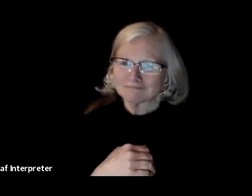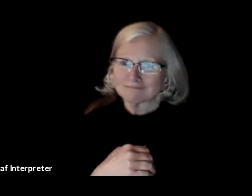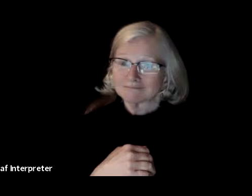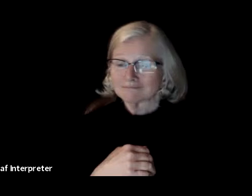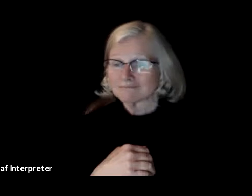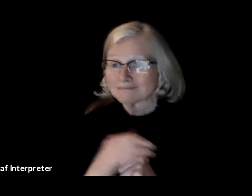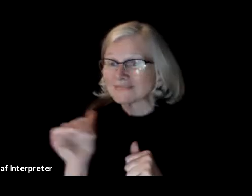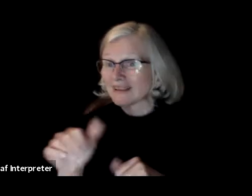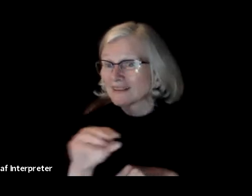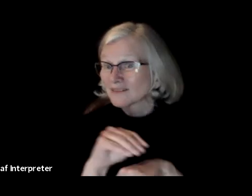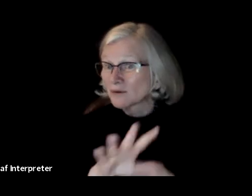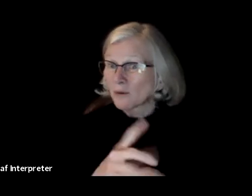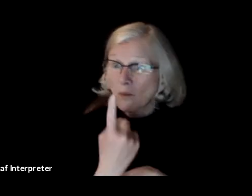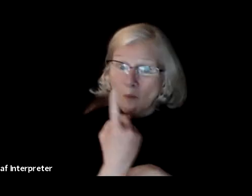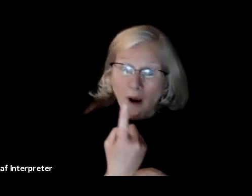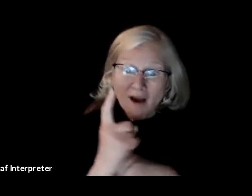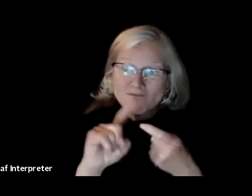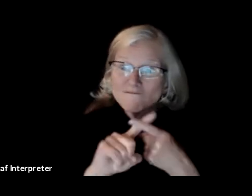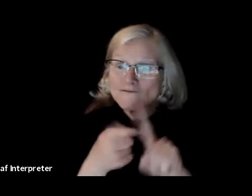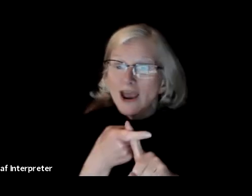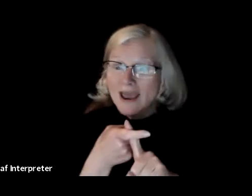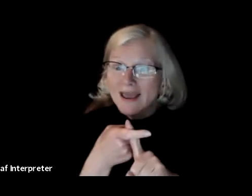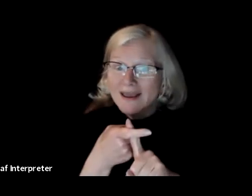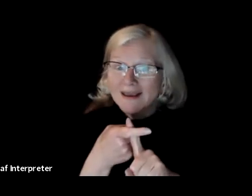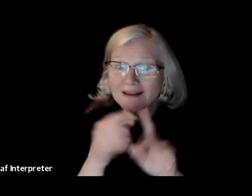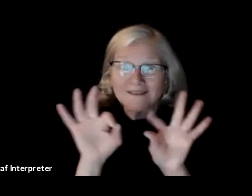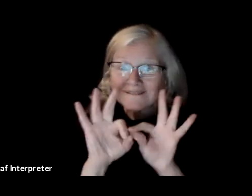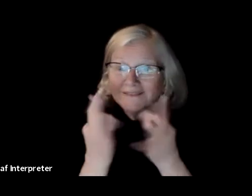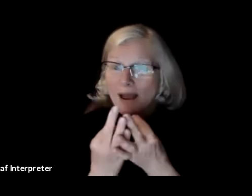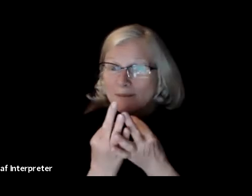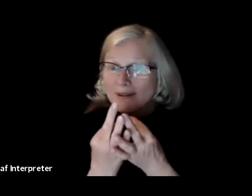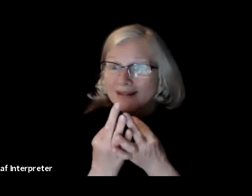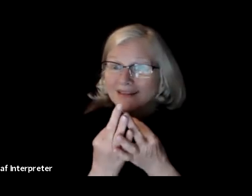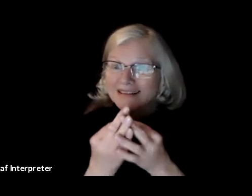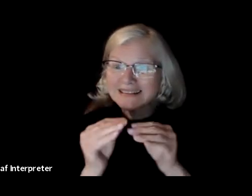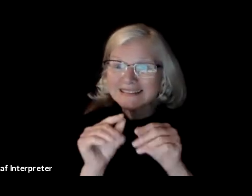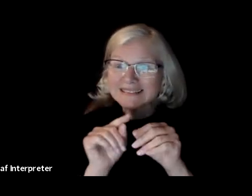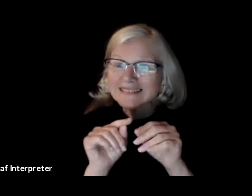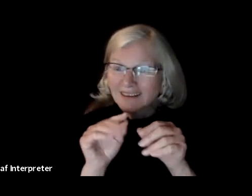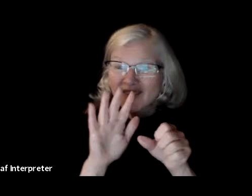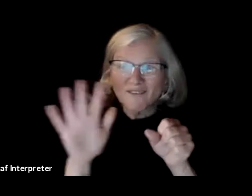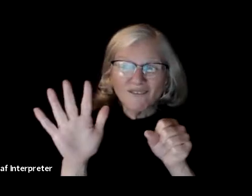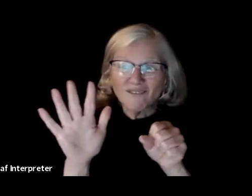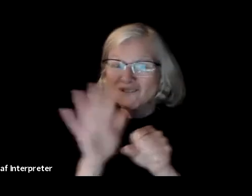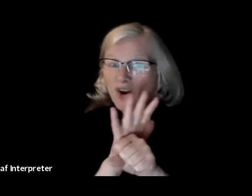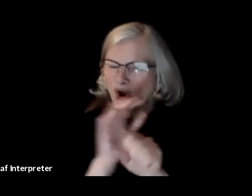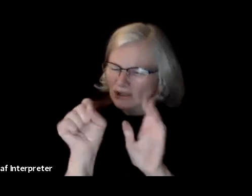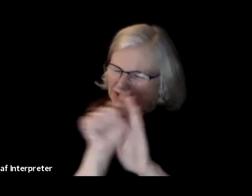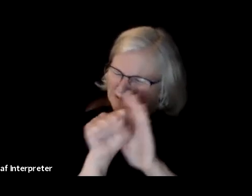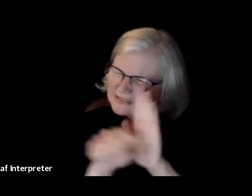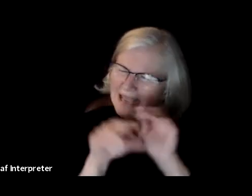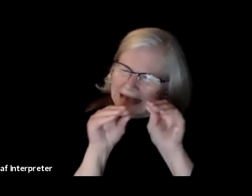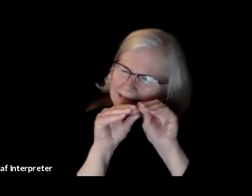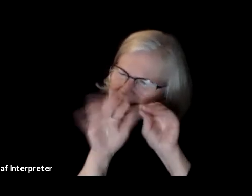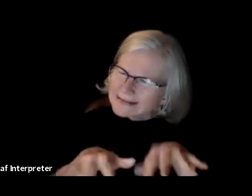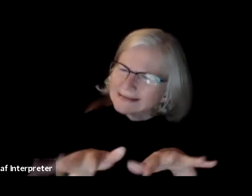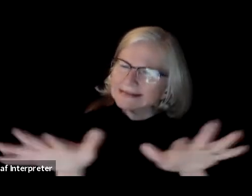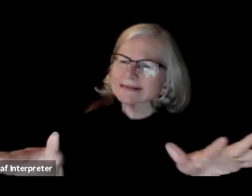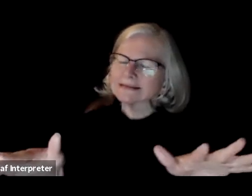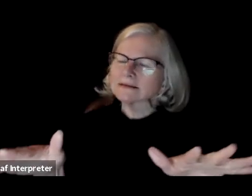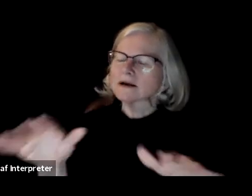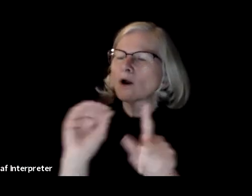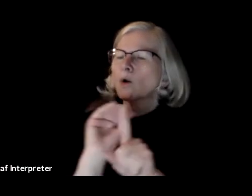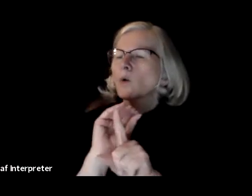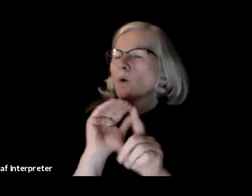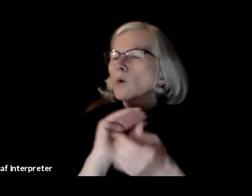or a whole state, to reduce the spread of the virus and make sure that we get to our goal of protecting as many Minnesotans as we